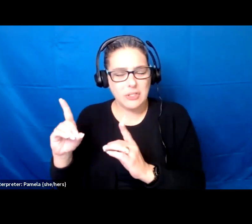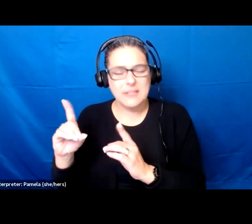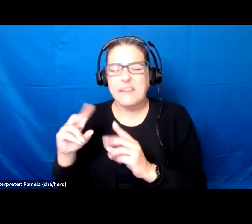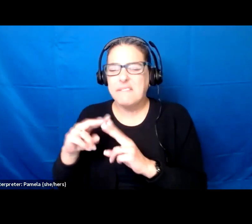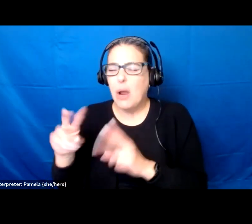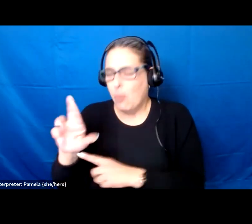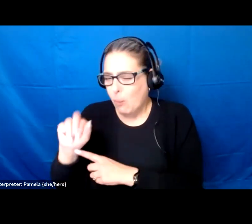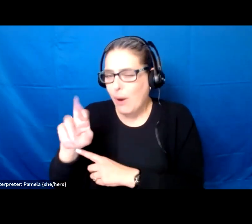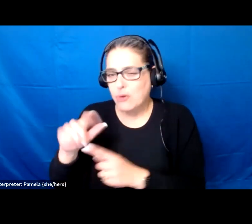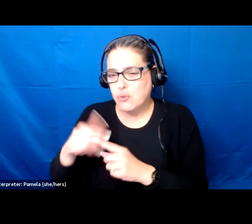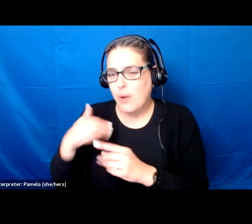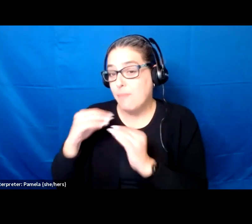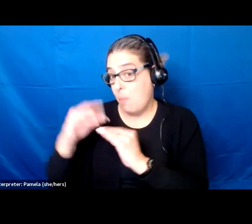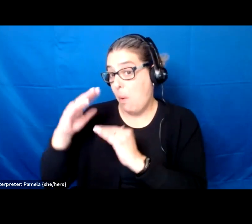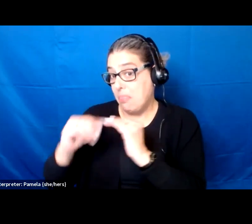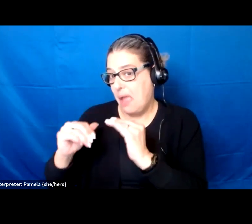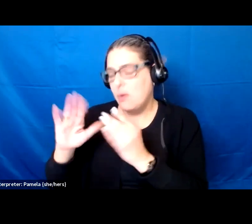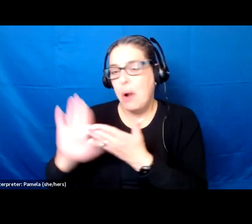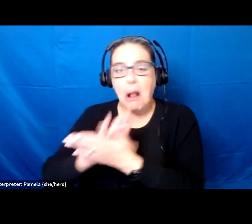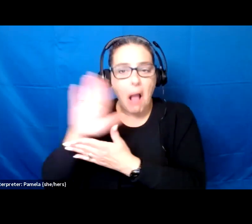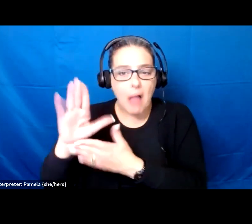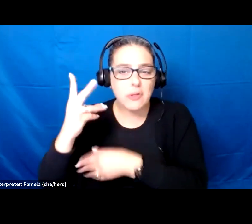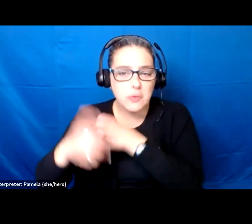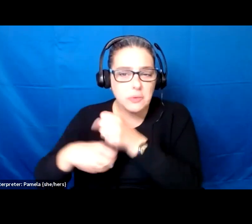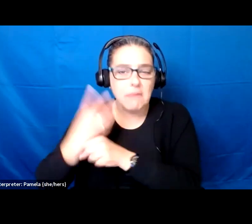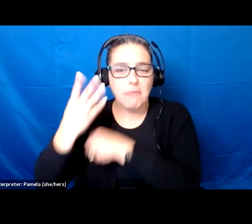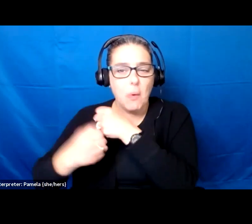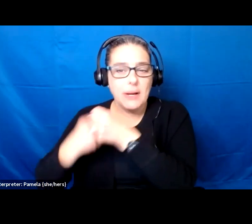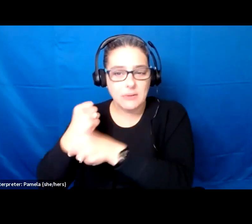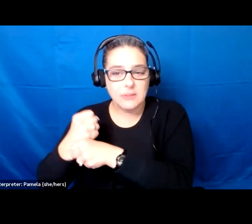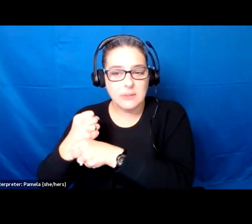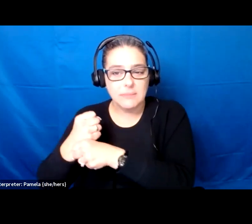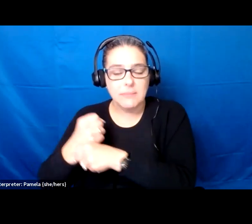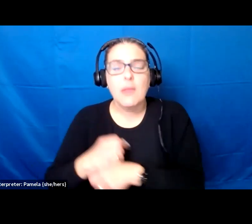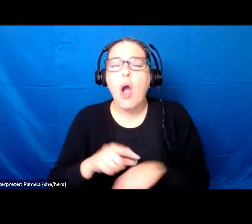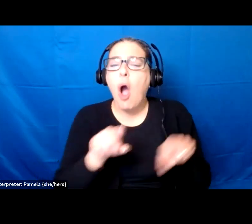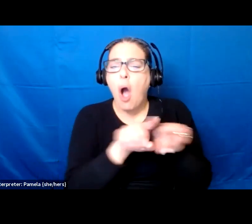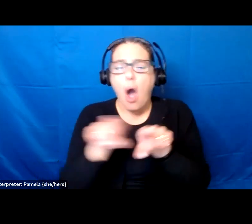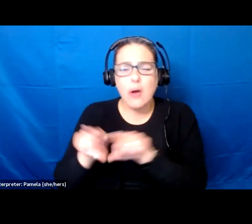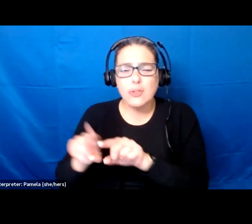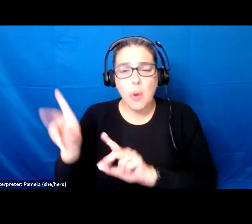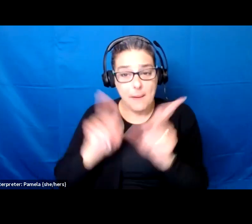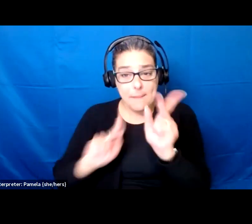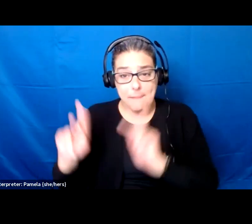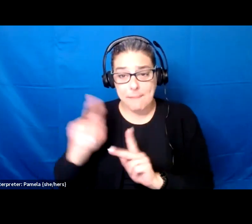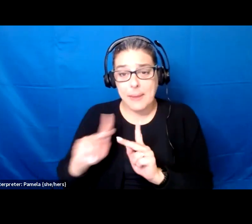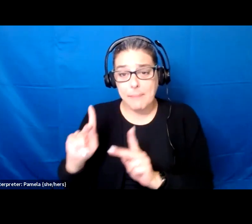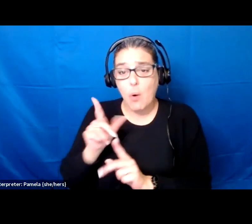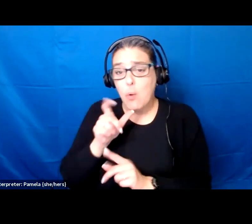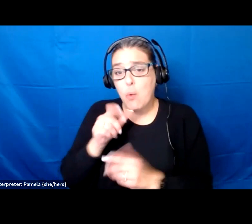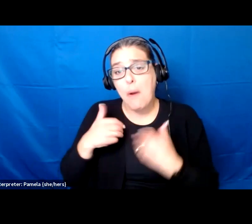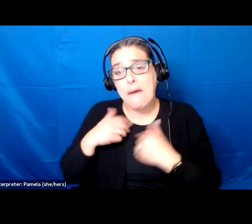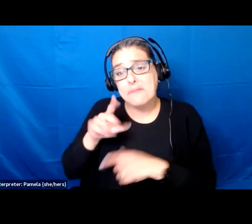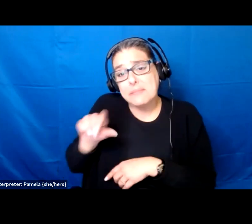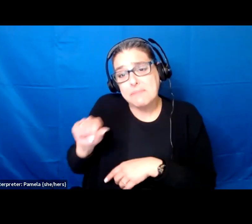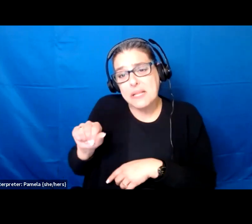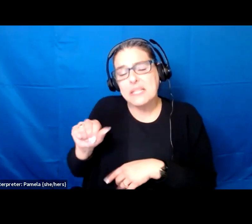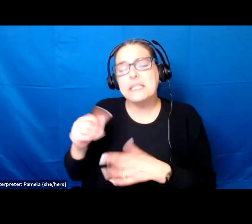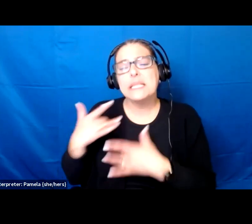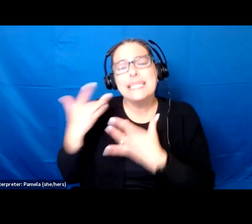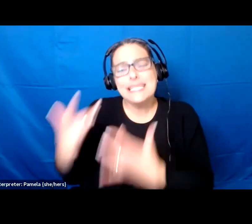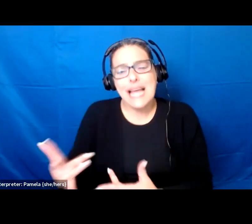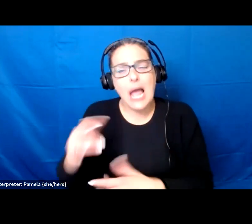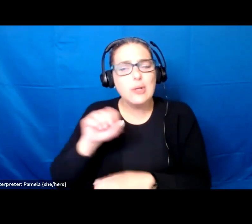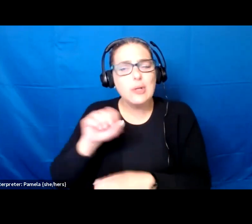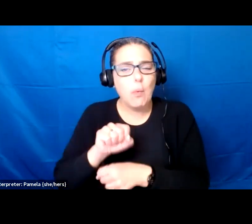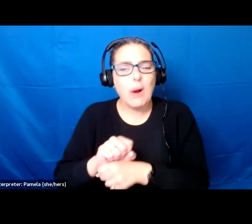Persons with disabilities are also more likely to work in service occupations, production, transportation, material